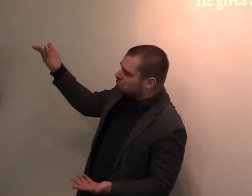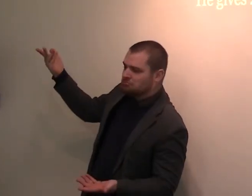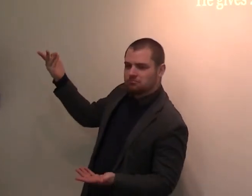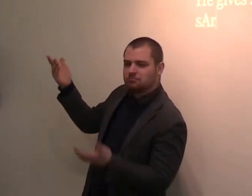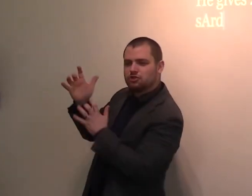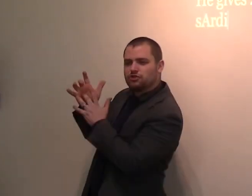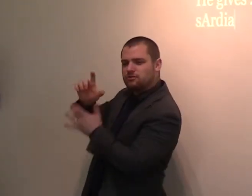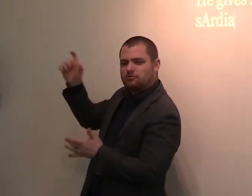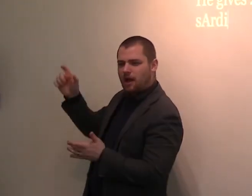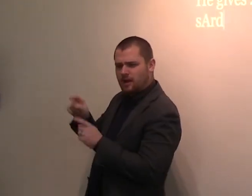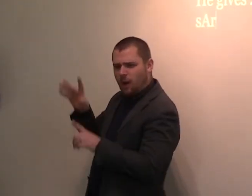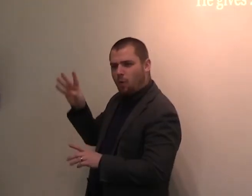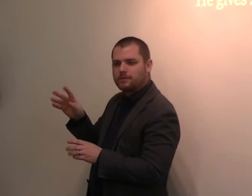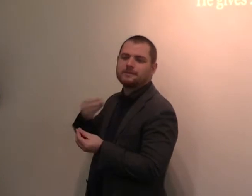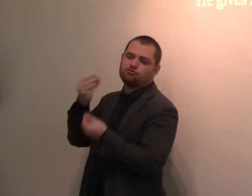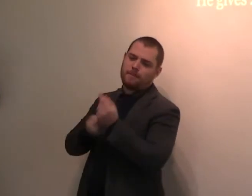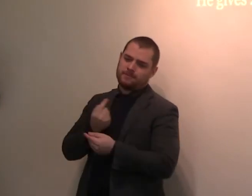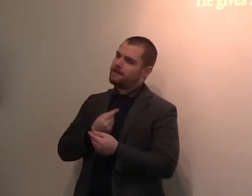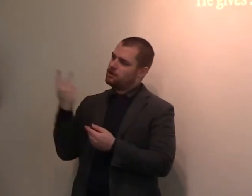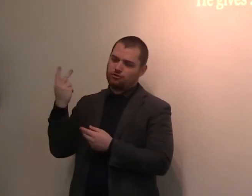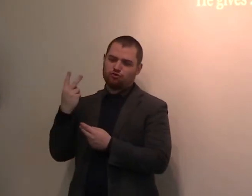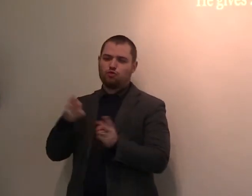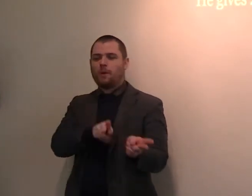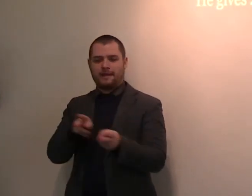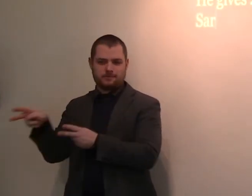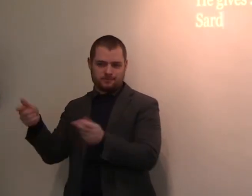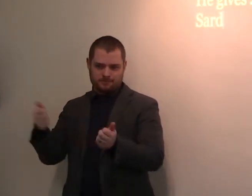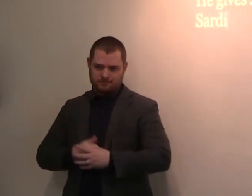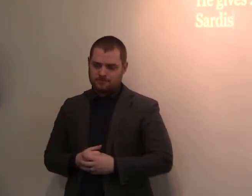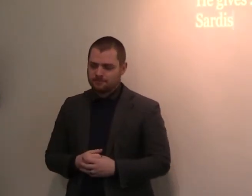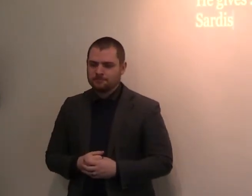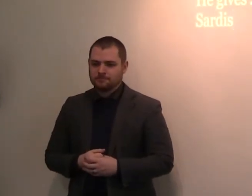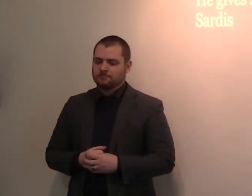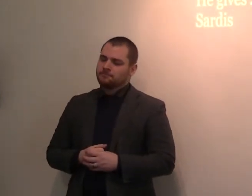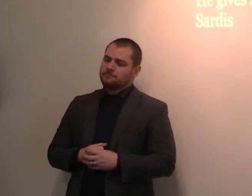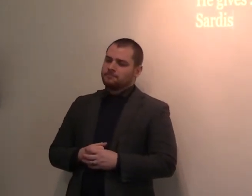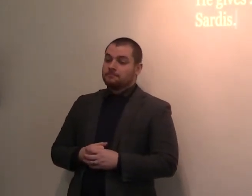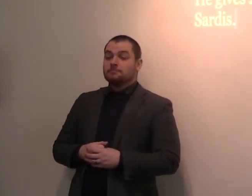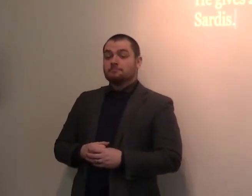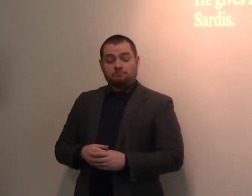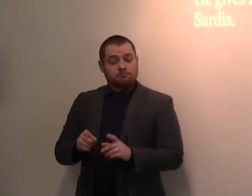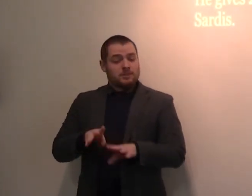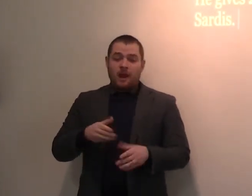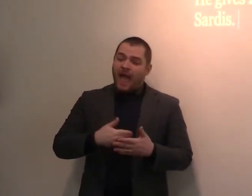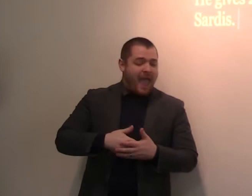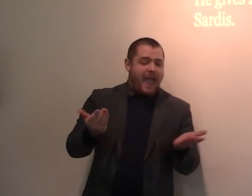Christ. And he is writing, I hope we all appreciate this, because in every church, what do we see? In this